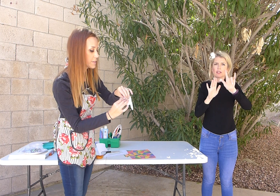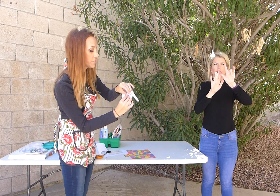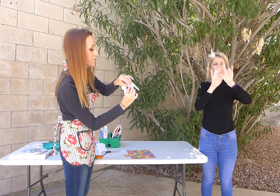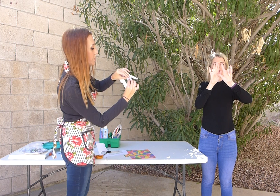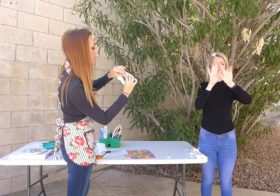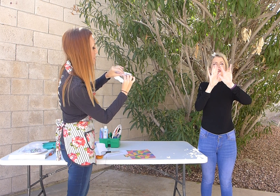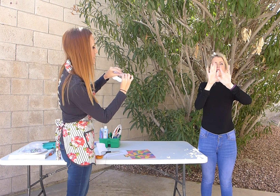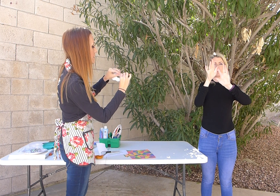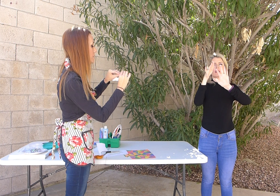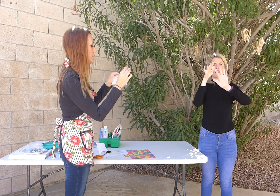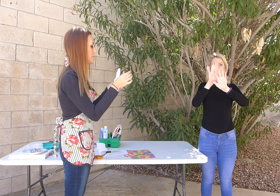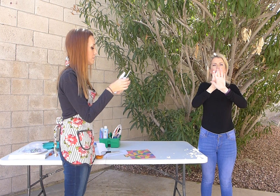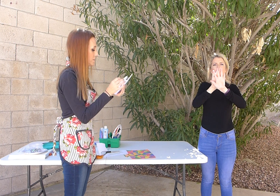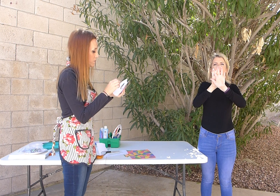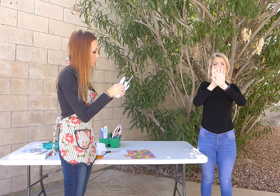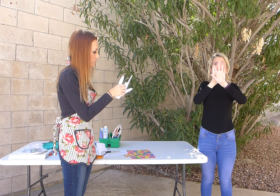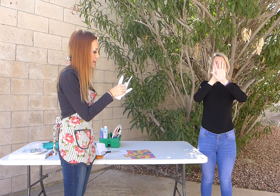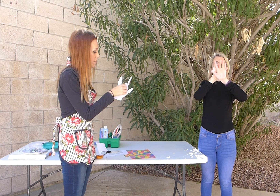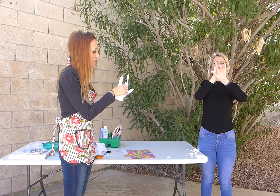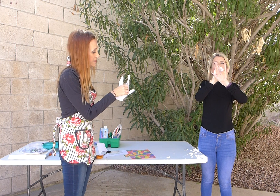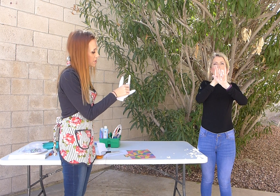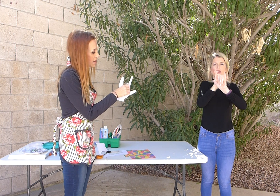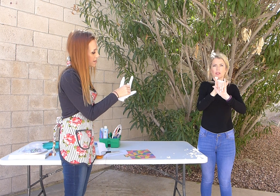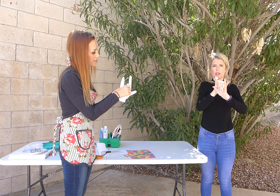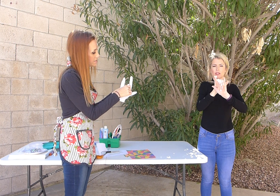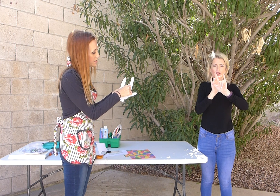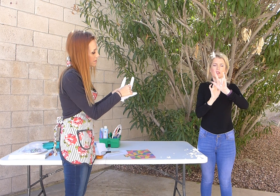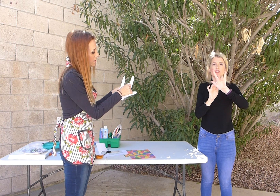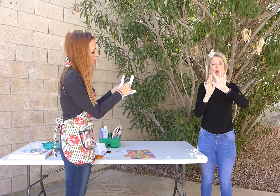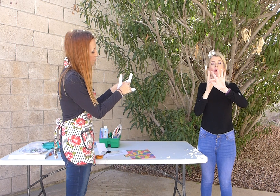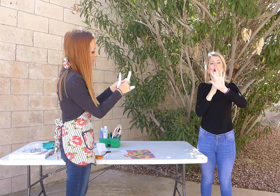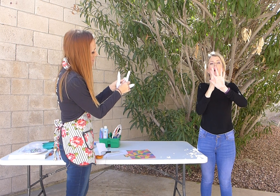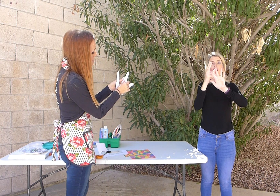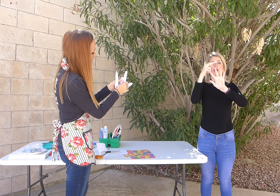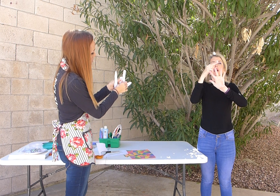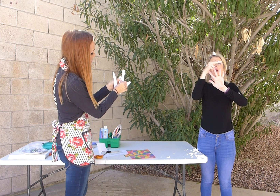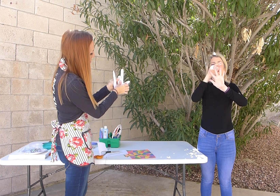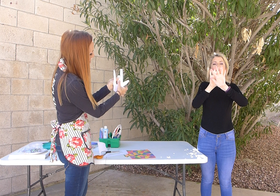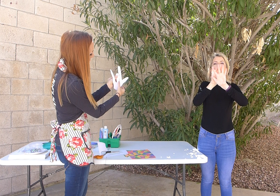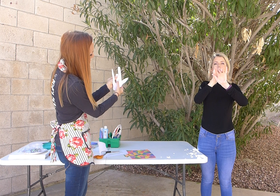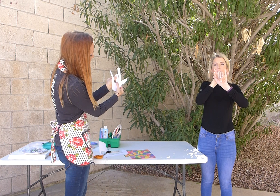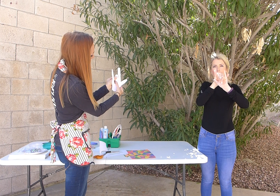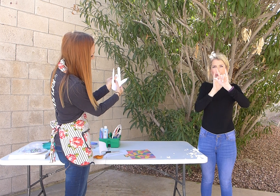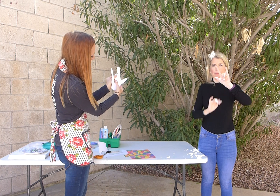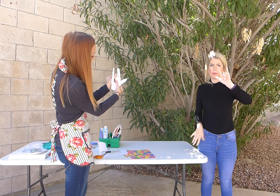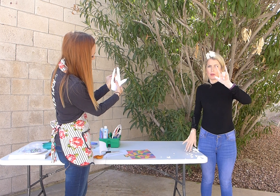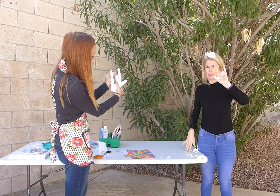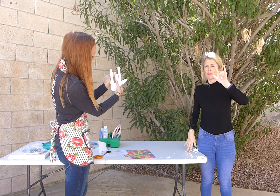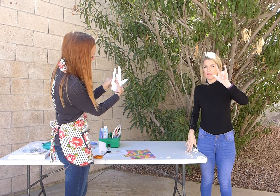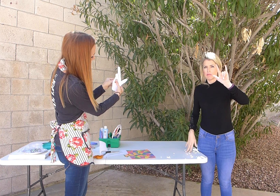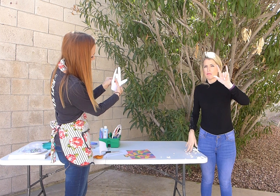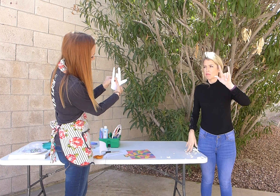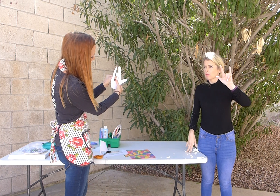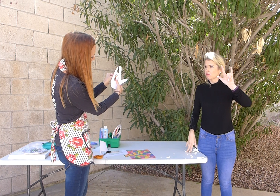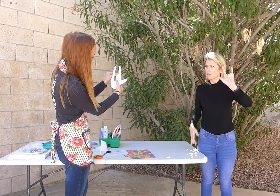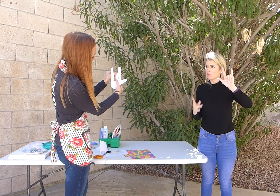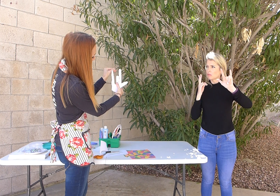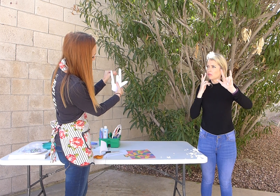And you're going to fold it right where that dot is. They're pretty symmetrical. The sides are pretty even, the